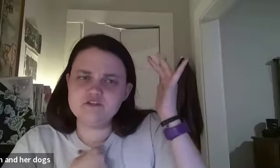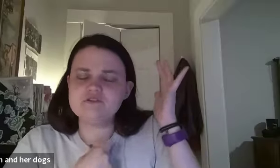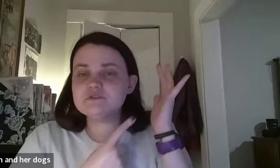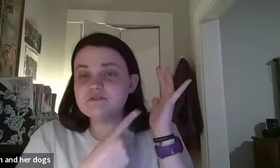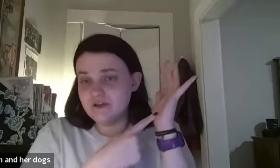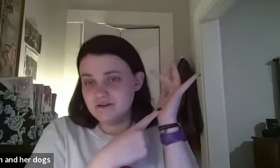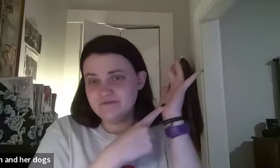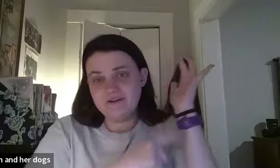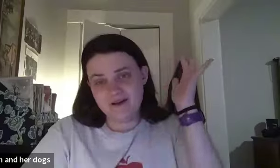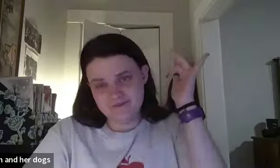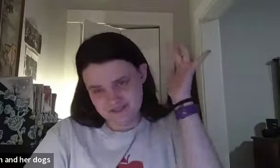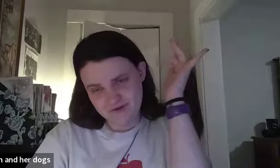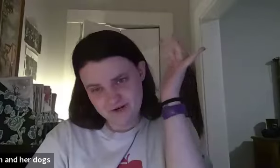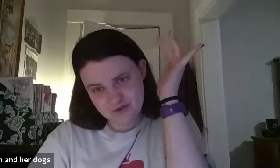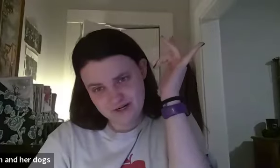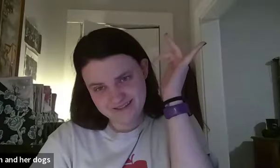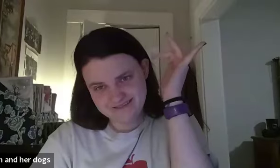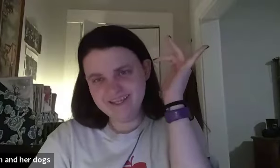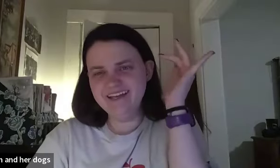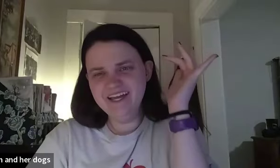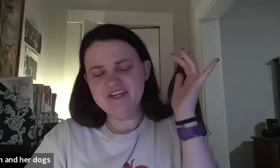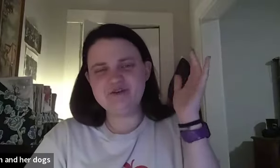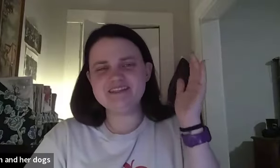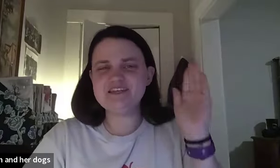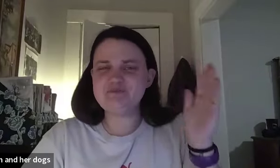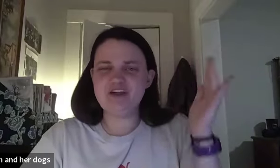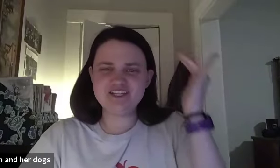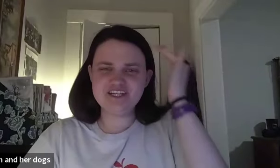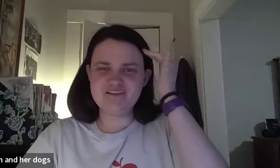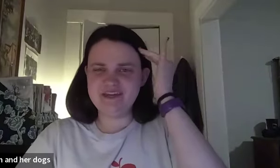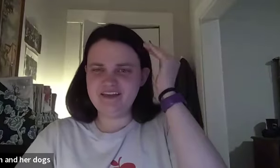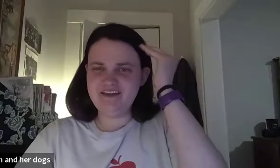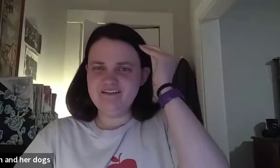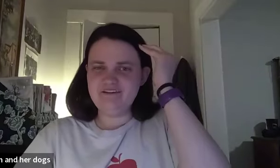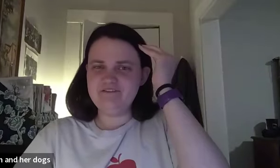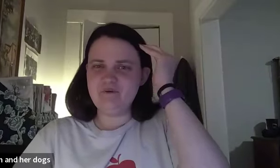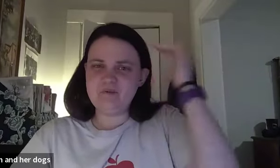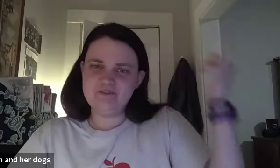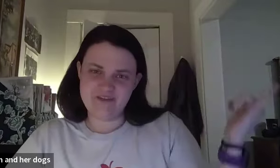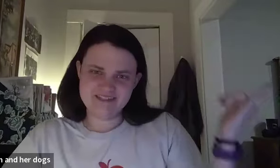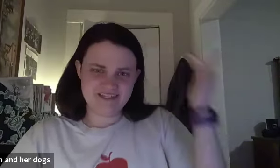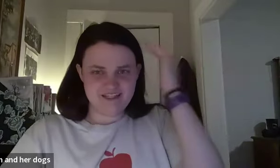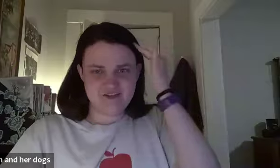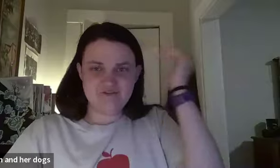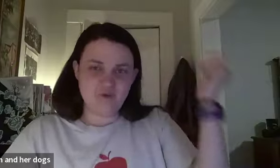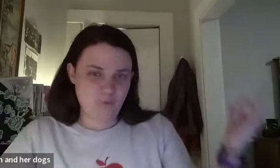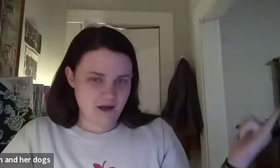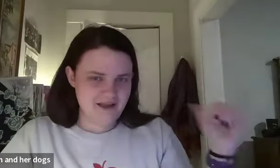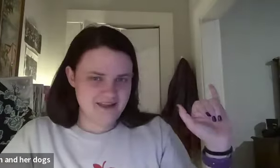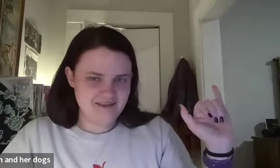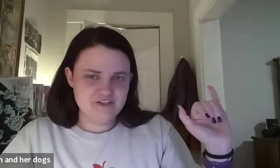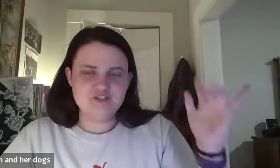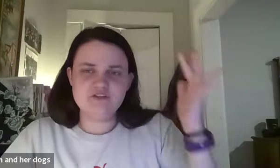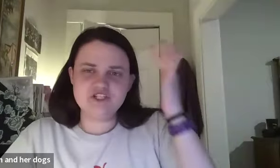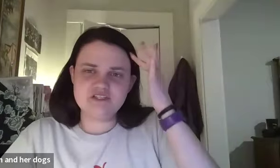So this one's a very, very obviously very shorthand. You can see the progression of being very formal, fancy into the full Y to the just